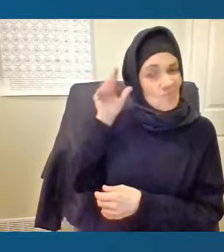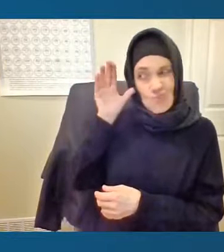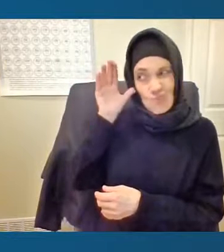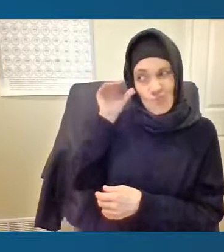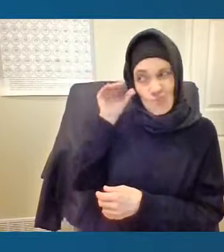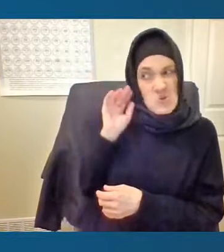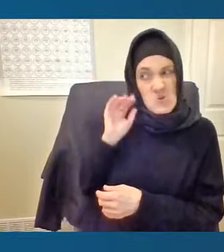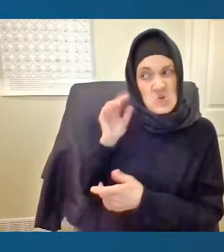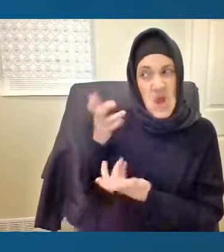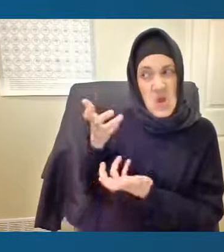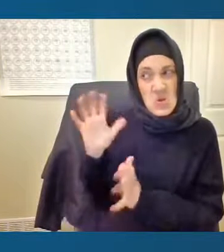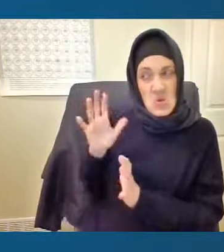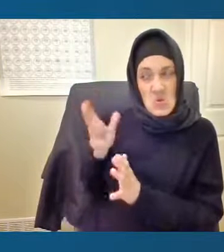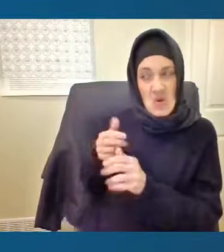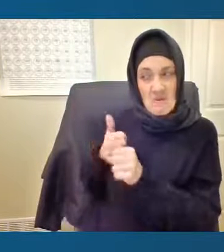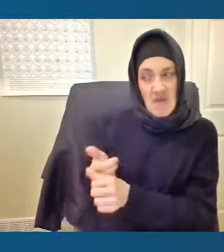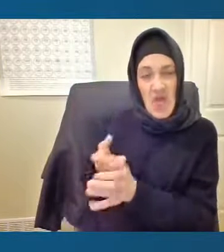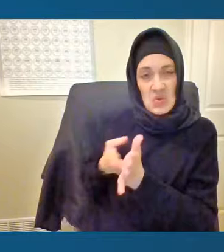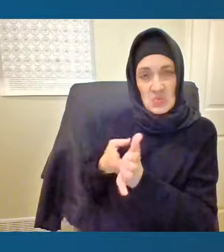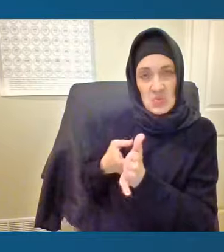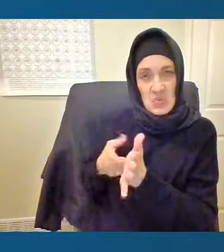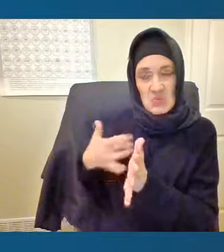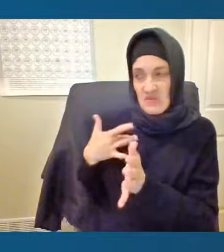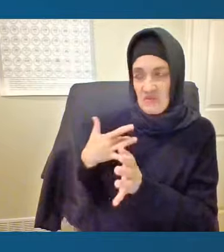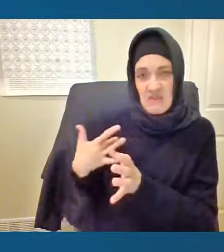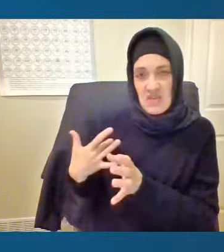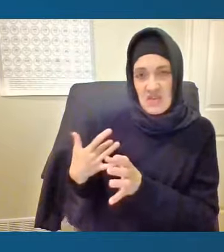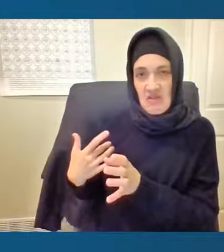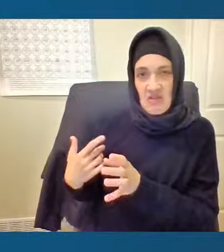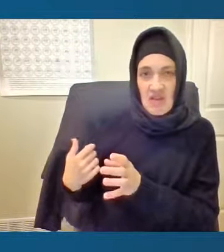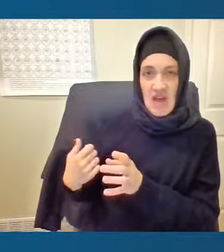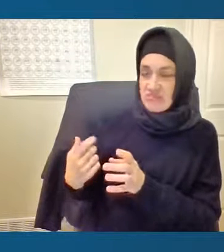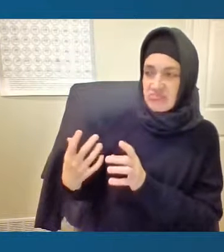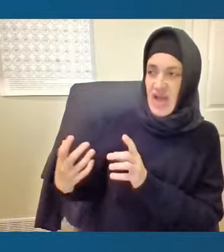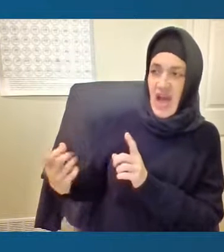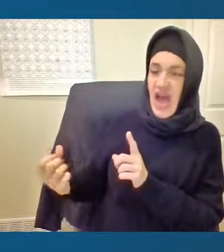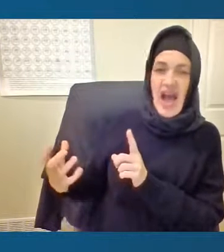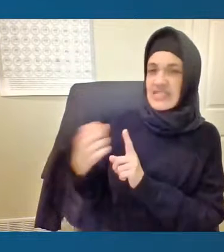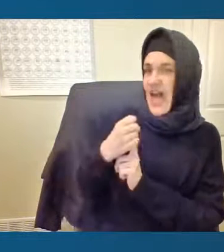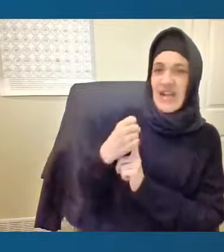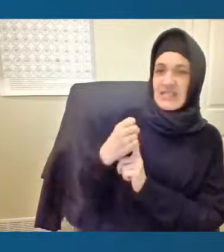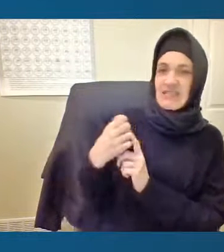attacked. Just switch it. You're not being attacked. You're being helped.